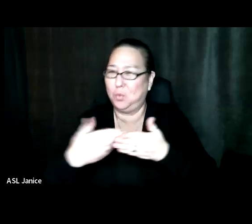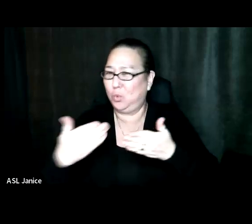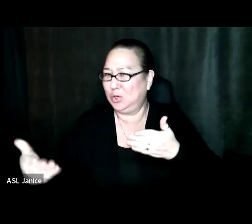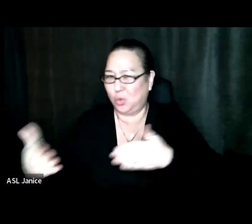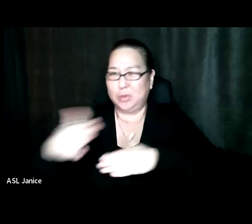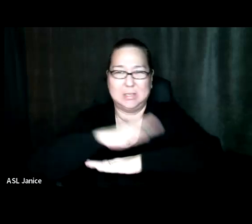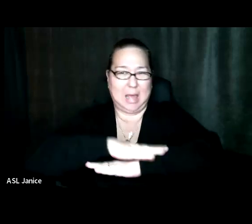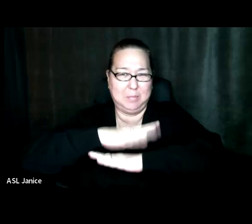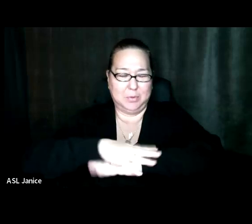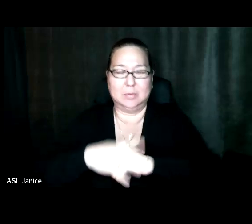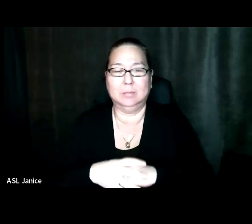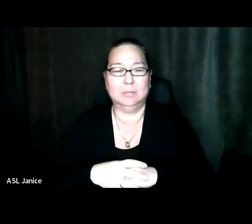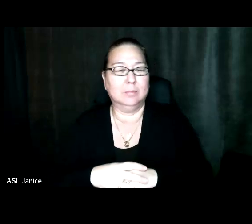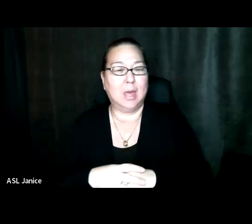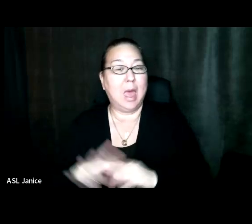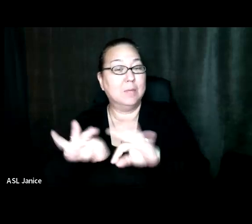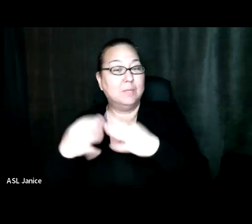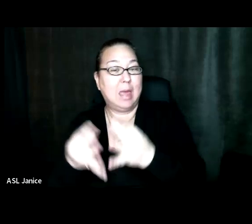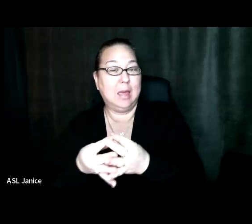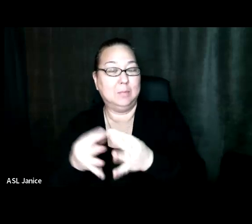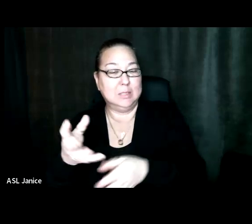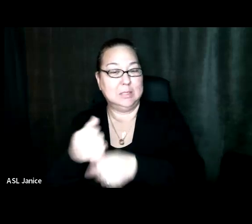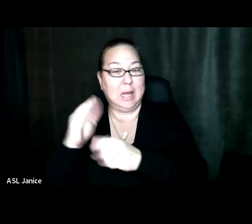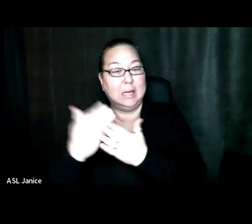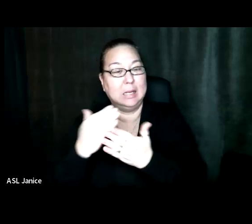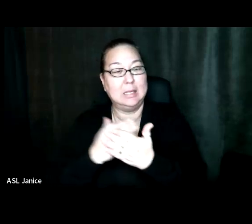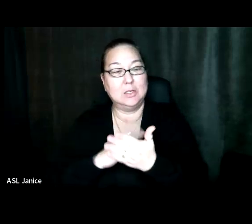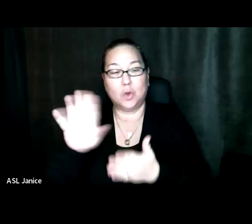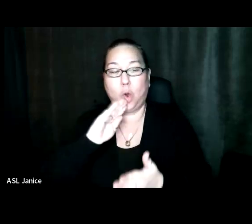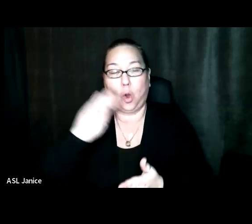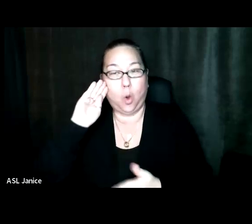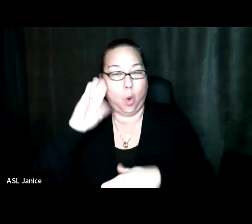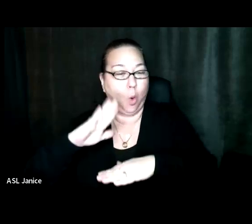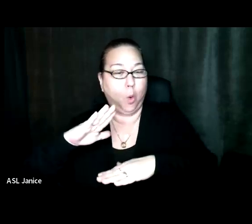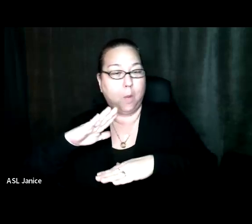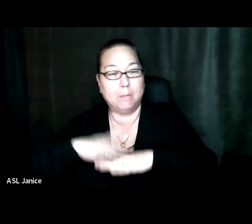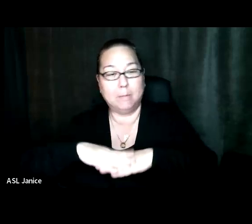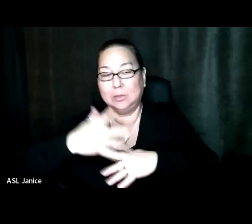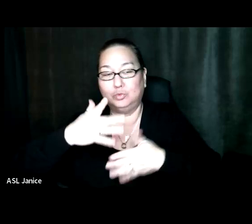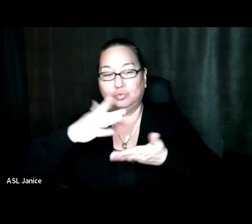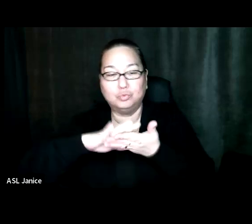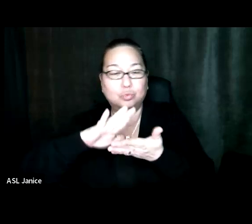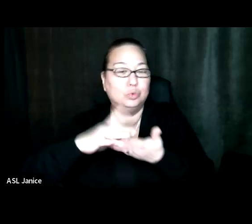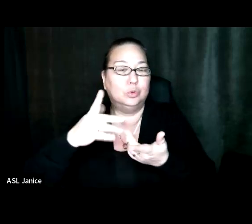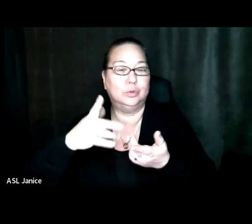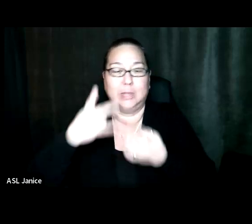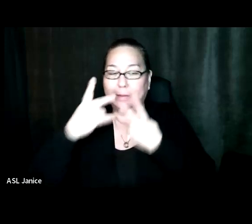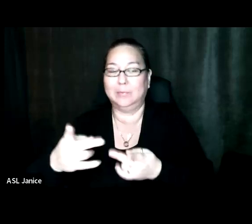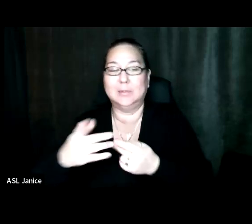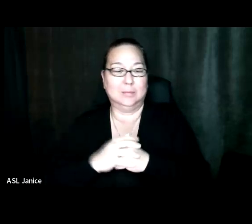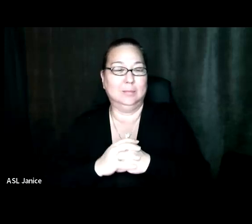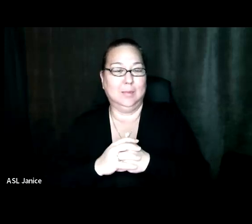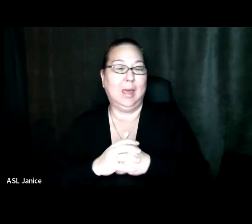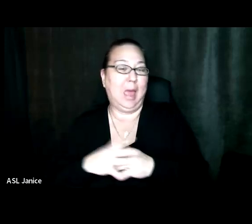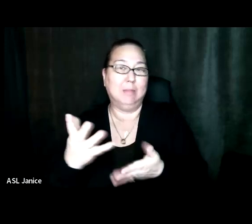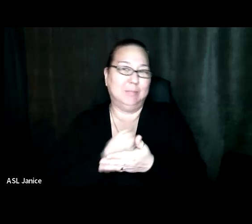their home-based schools, and they were able to visit those school tables and get answers to their specific questions. As usual, I